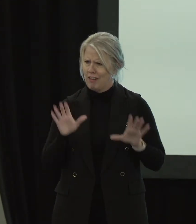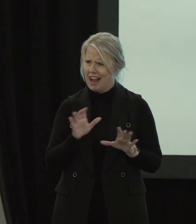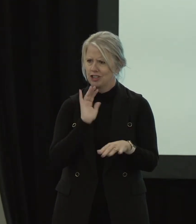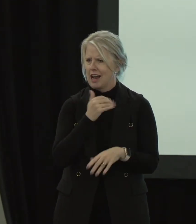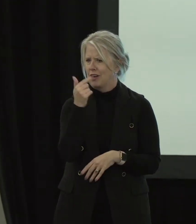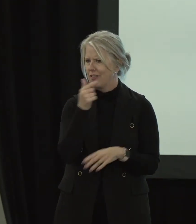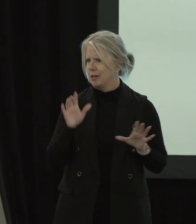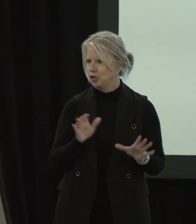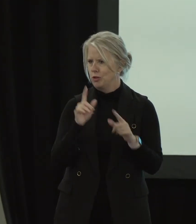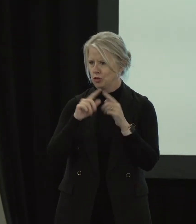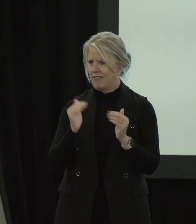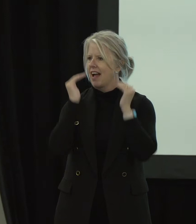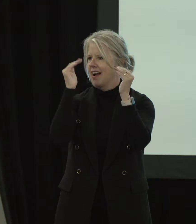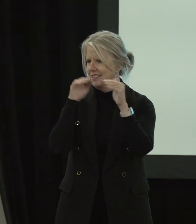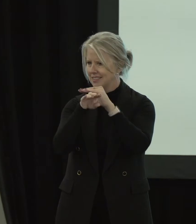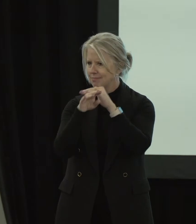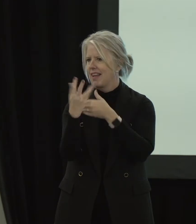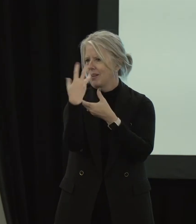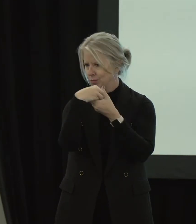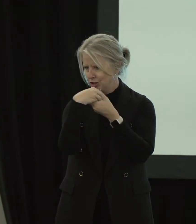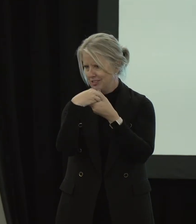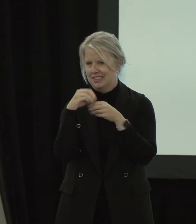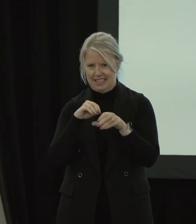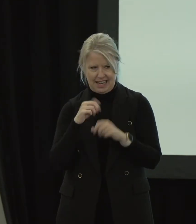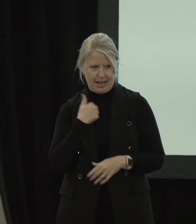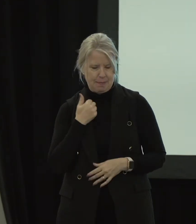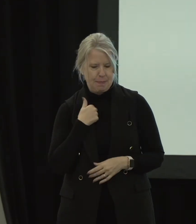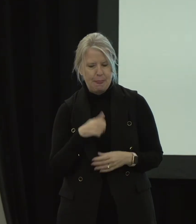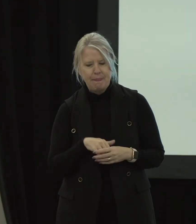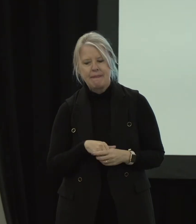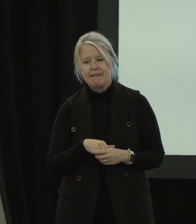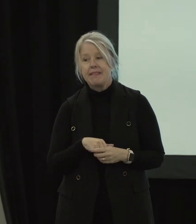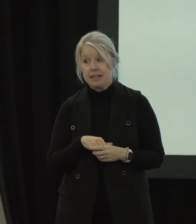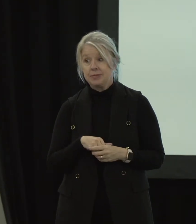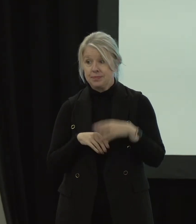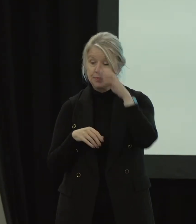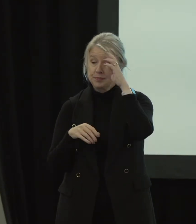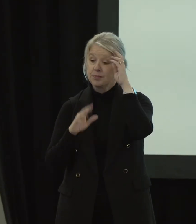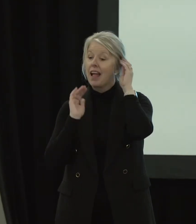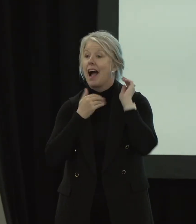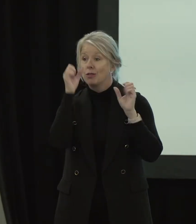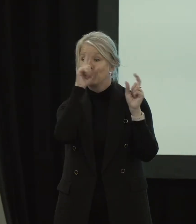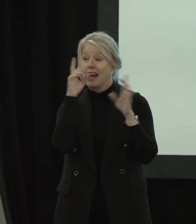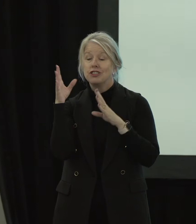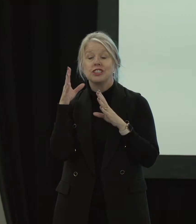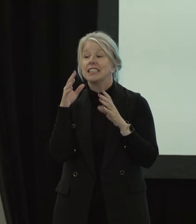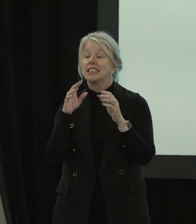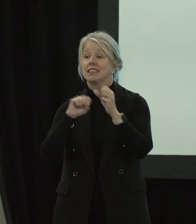to advance accessibility and inclusion in this country. The cornerstone of our strategy is